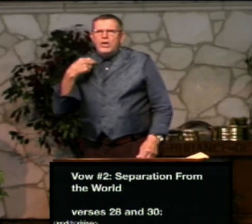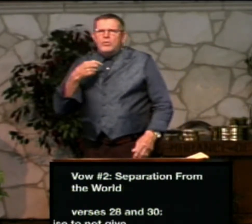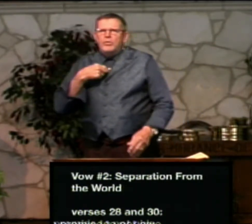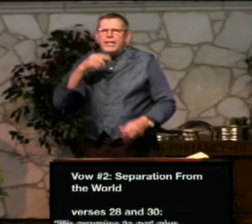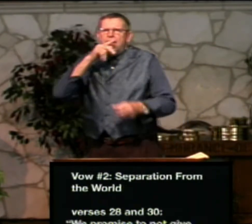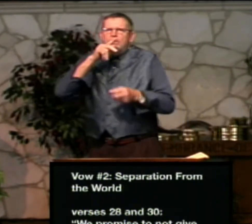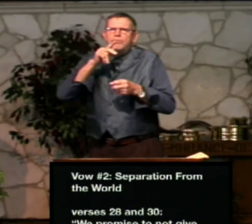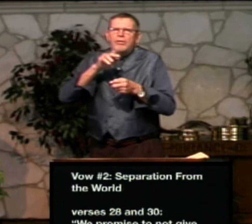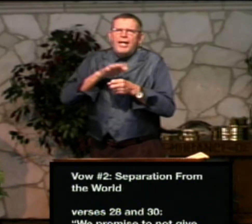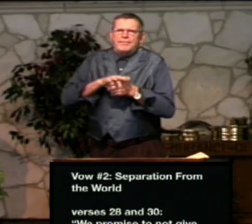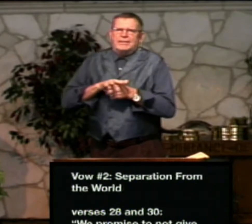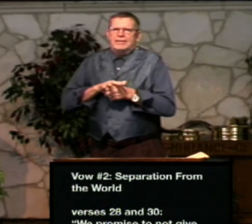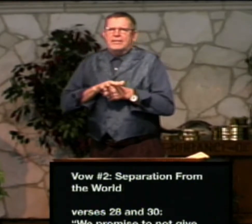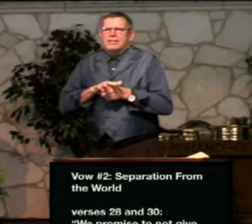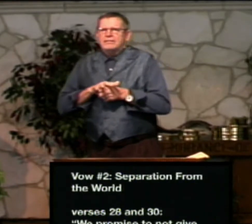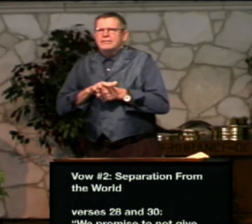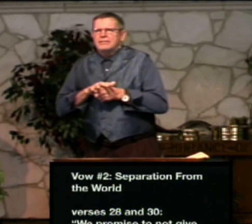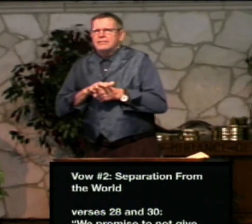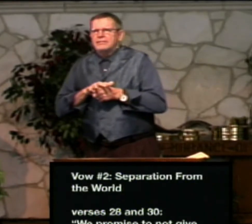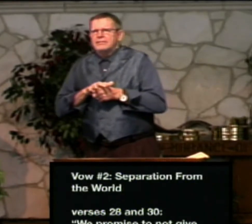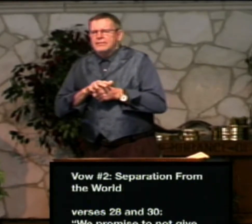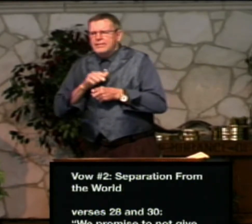says, we promise